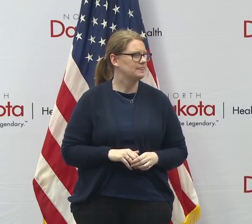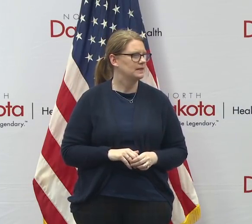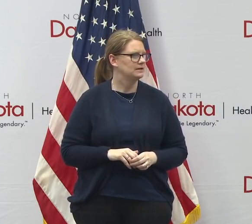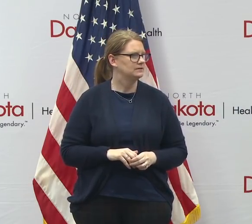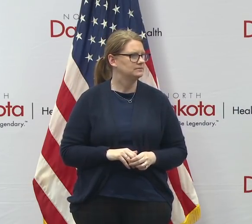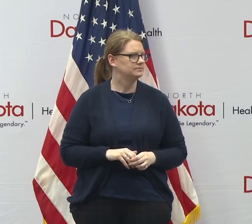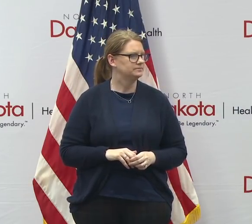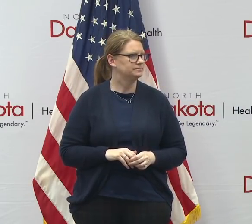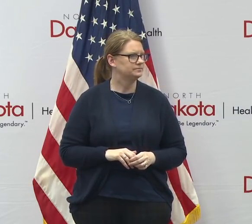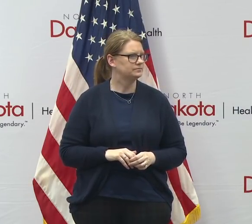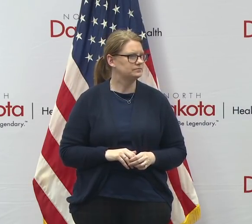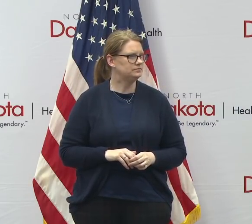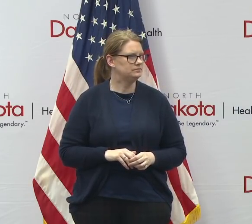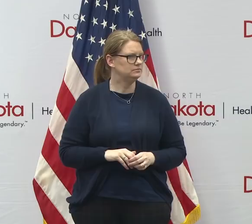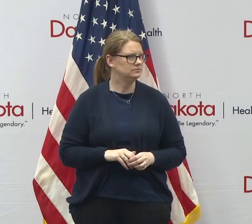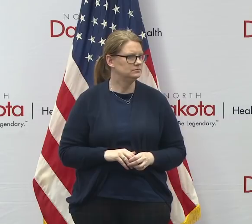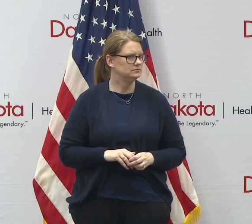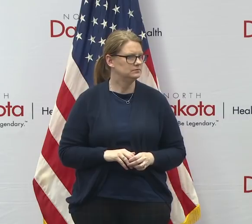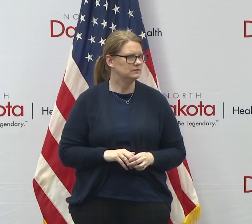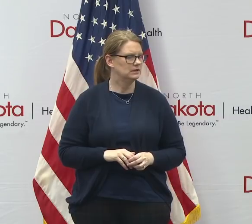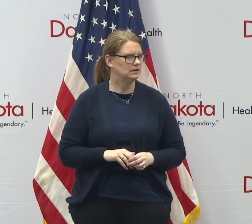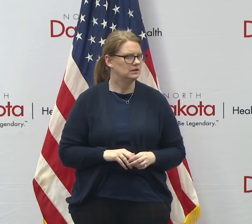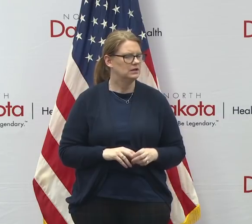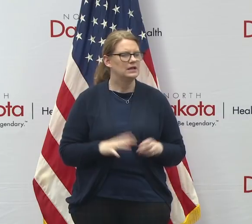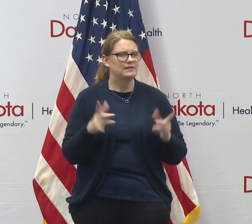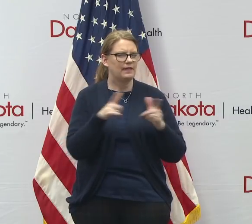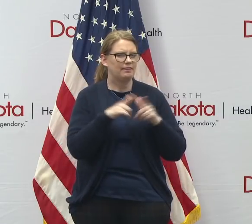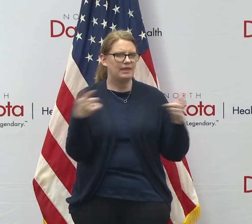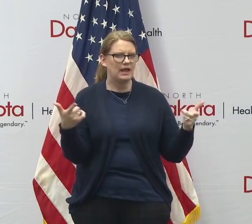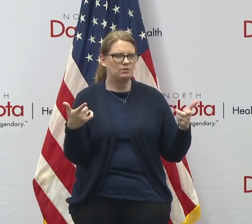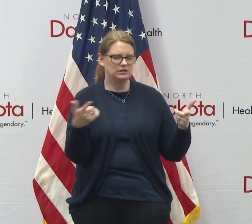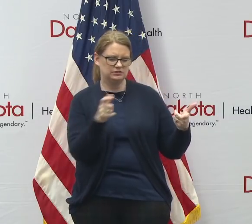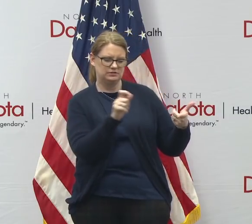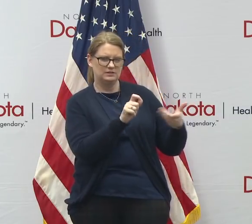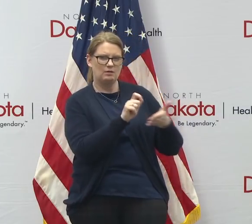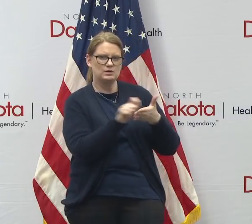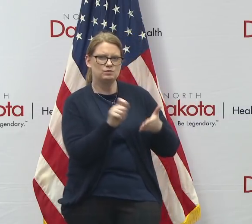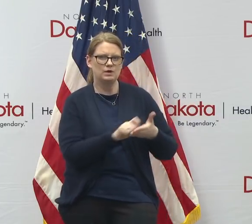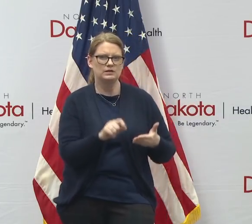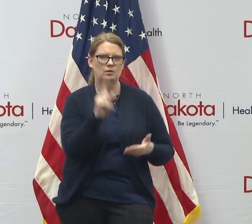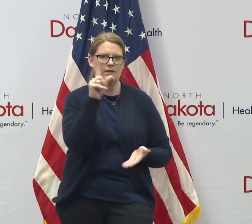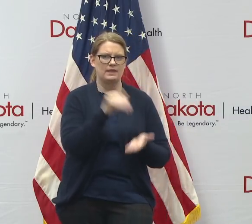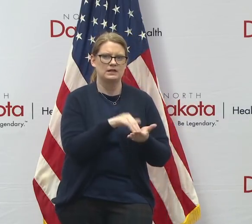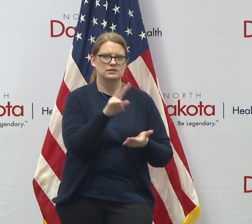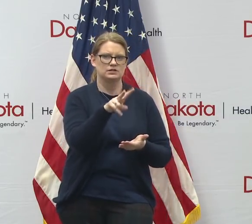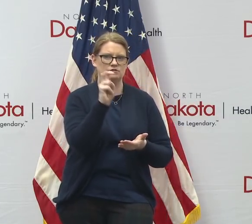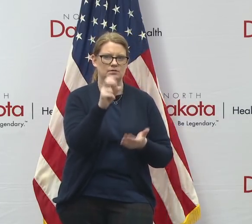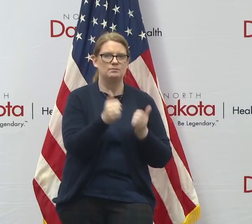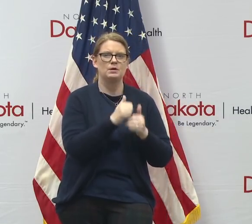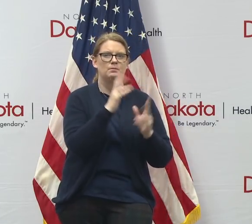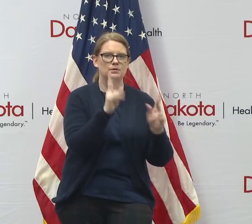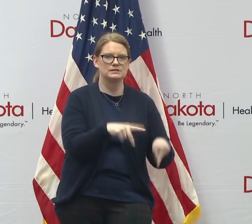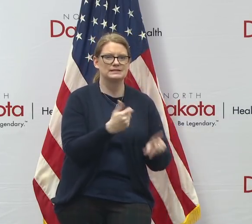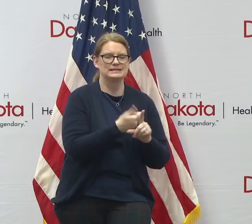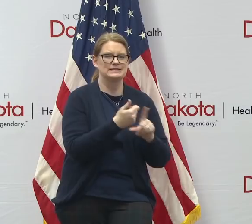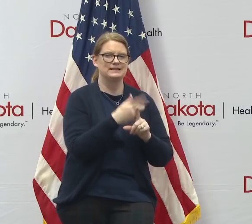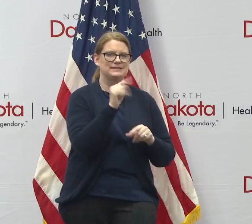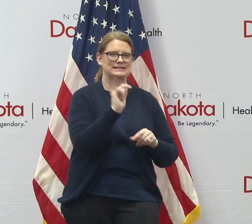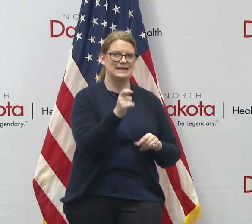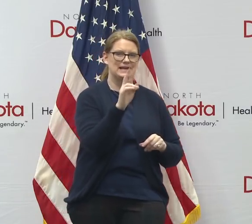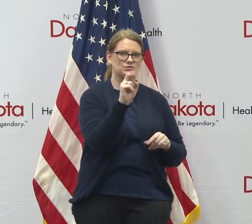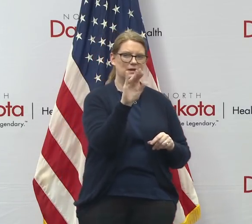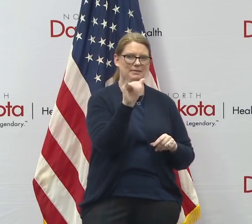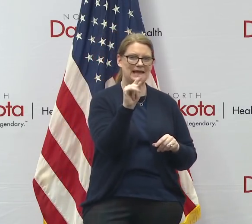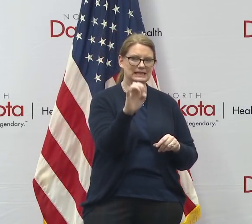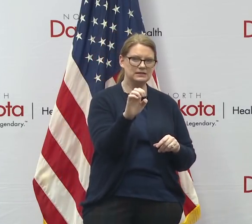that I believe the way the language is around the $1,200 per person is a tax rebate. So if it's a tax rebate, that